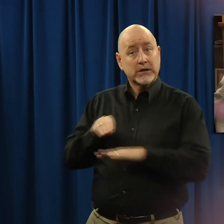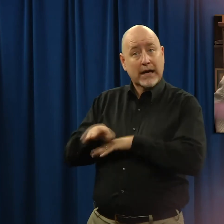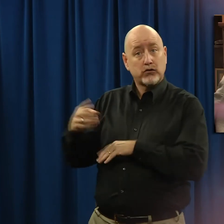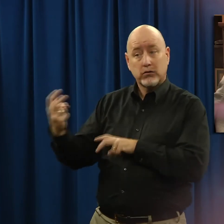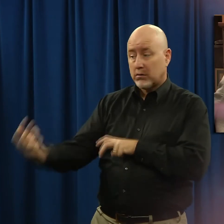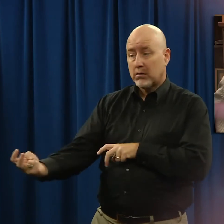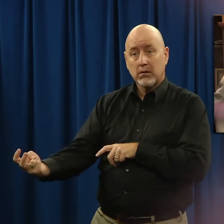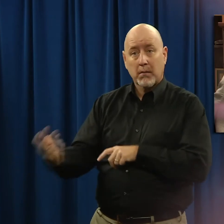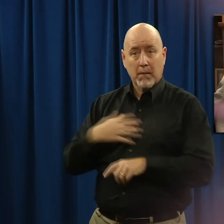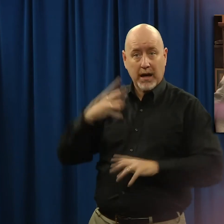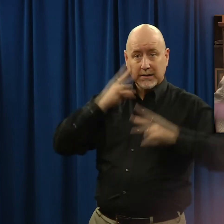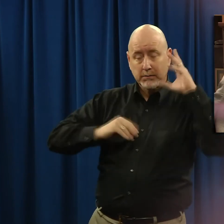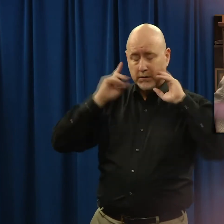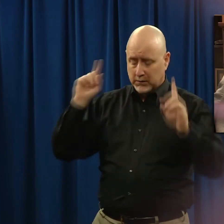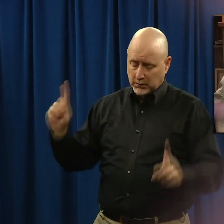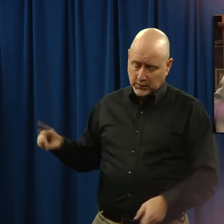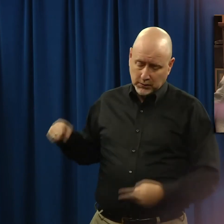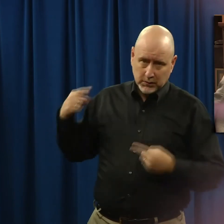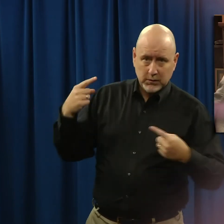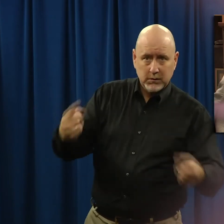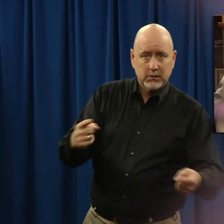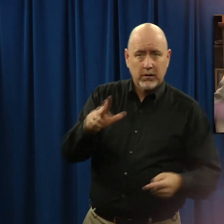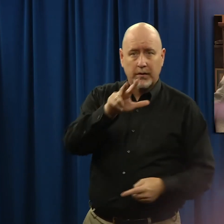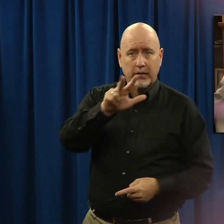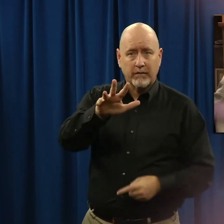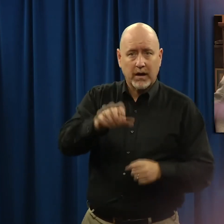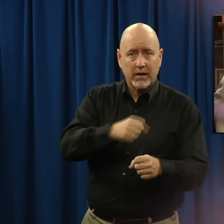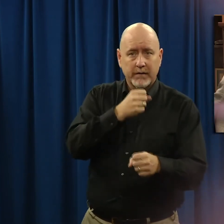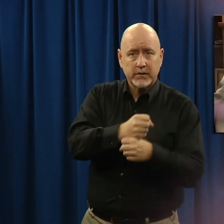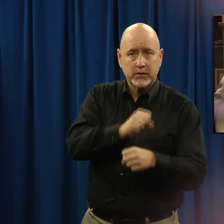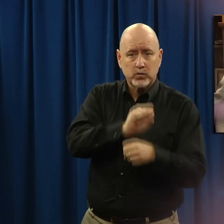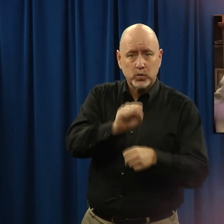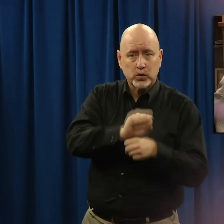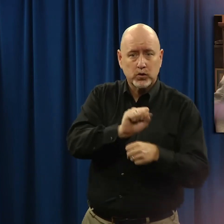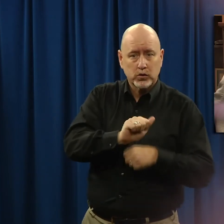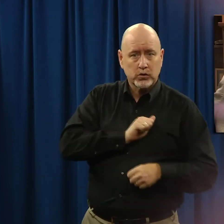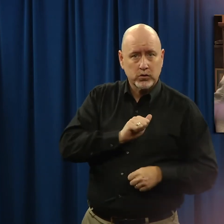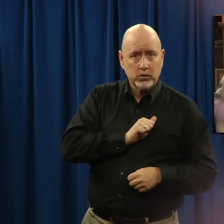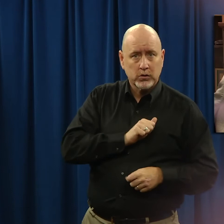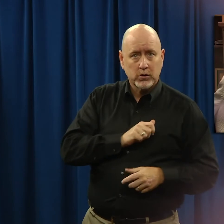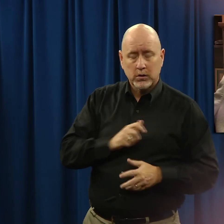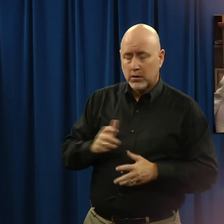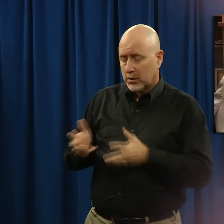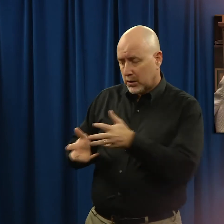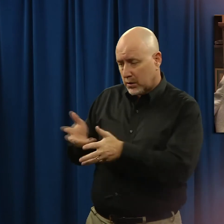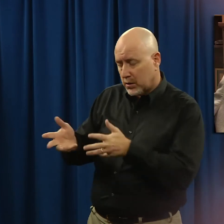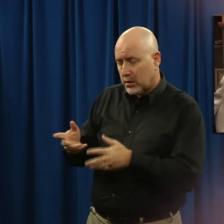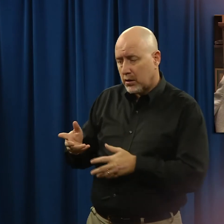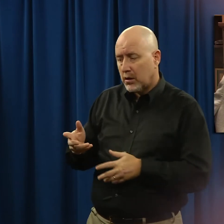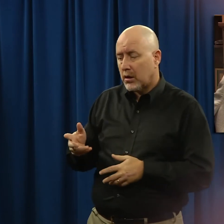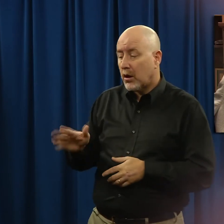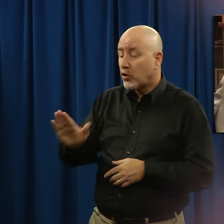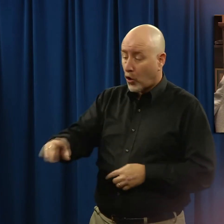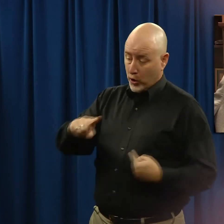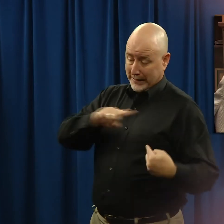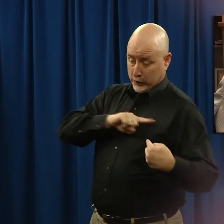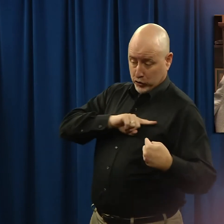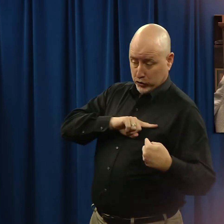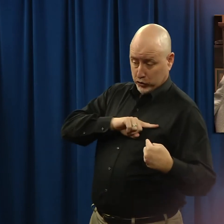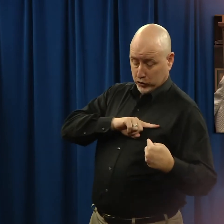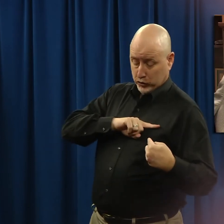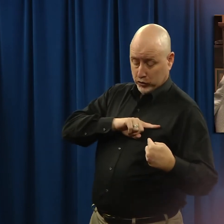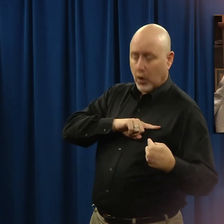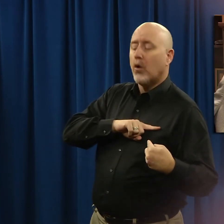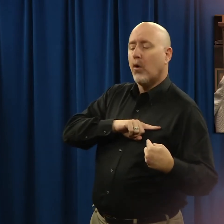based upon what I have heard and seen over the last 35 years, that their guilt